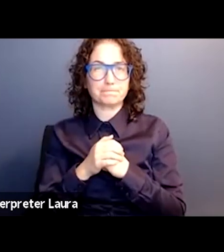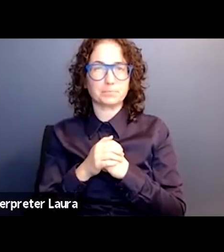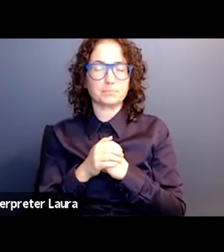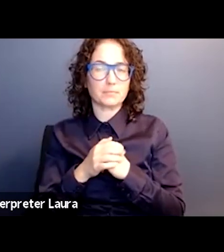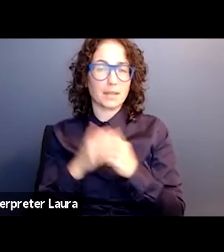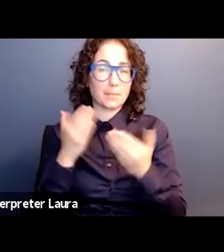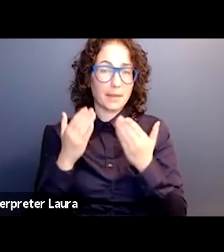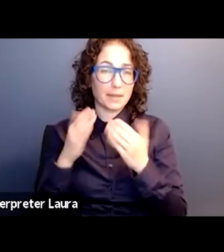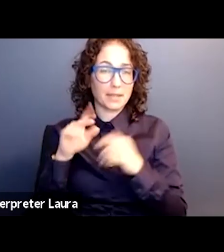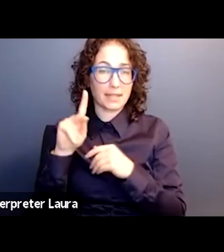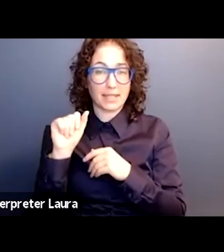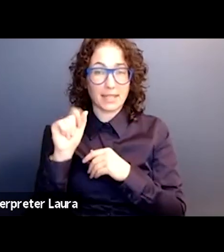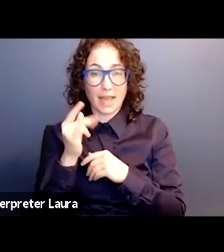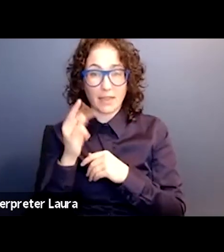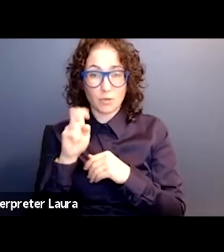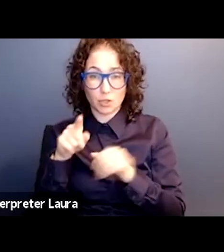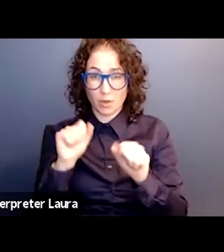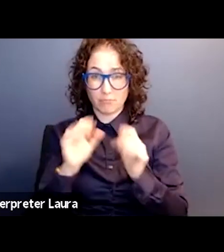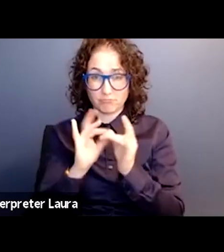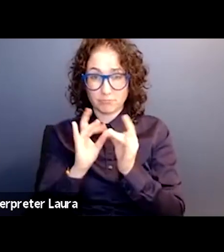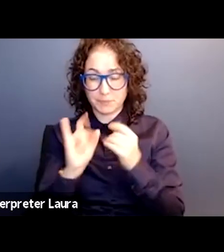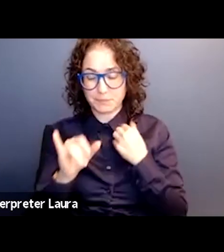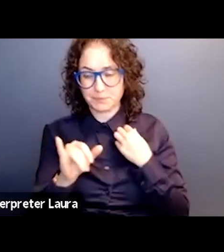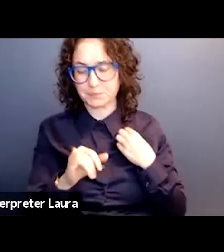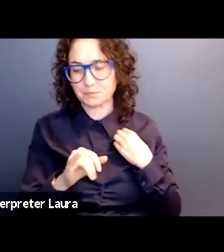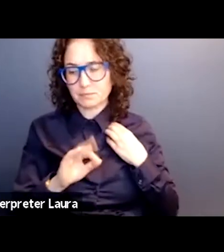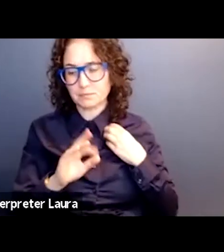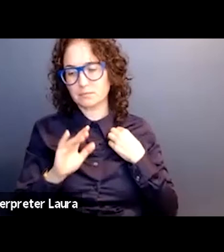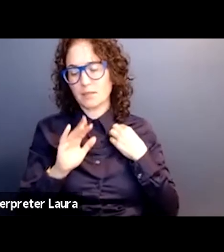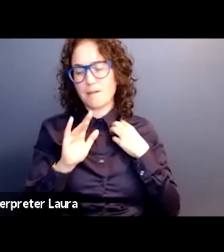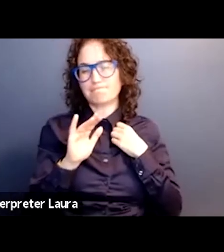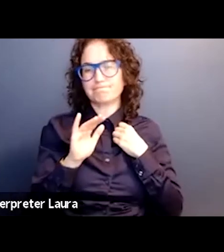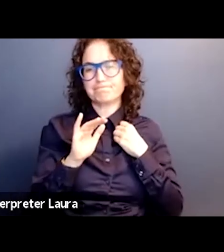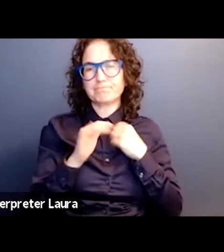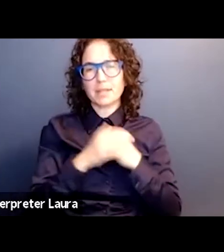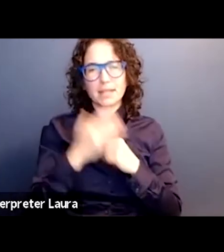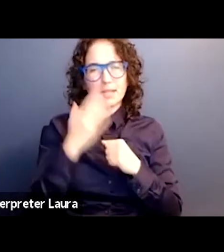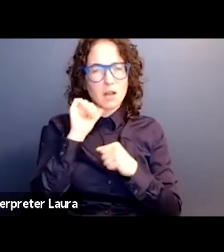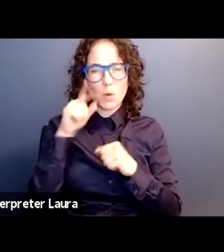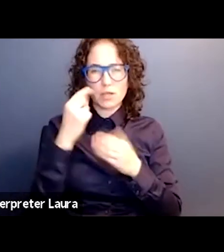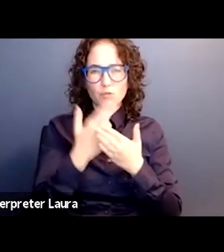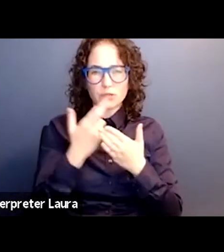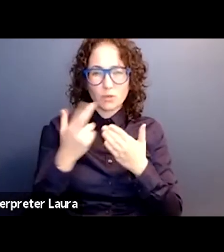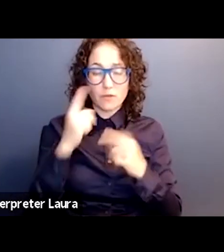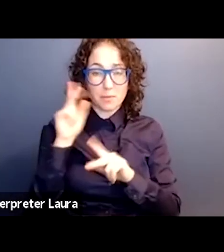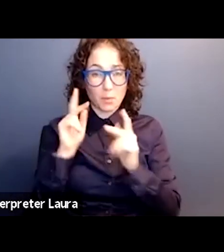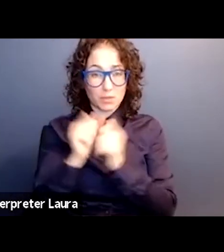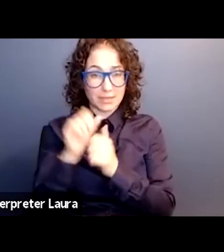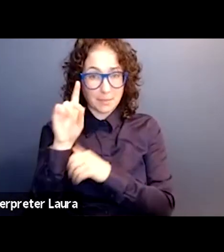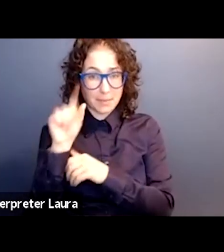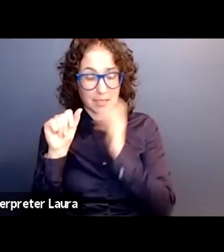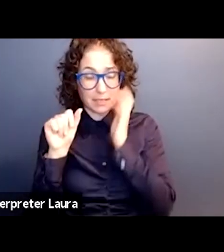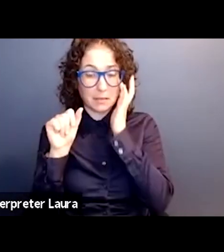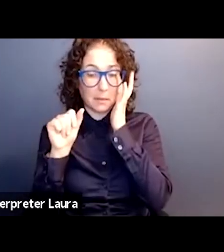maybe Katherine, you can speak to this a little bit, is not only resources for people with disabilities